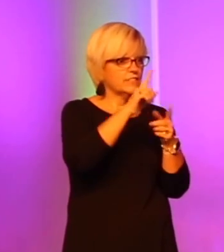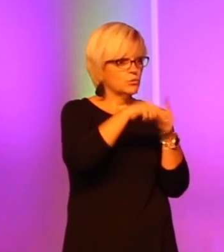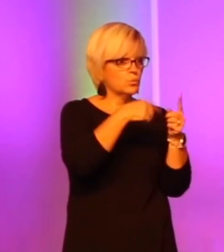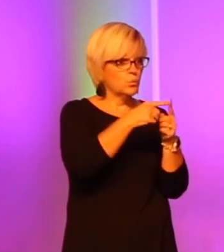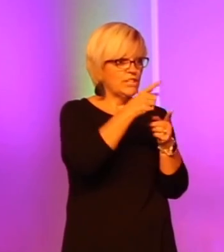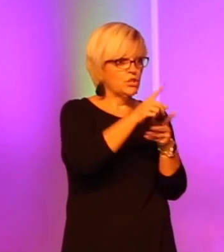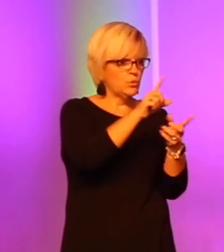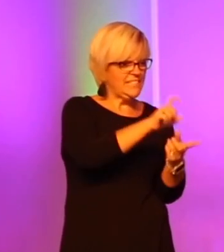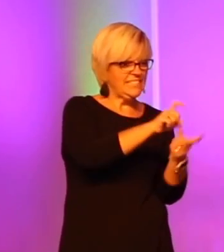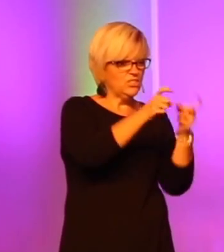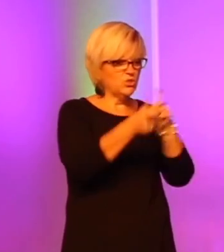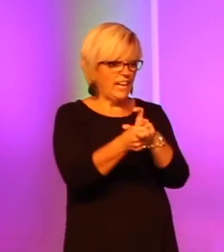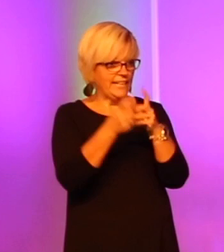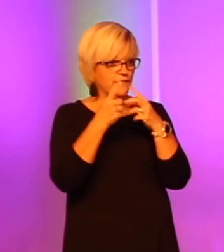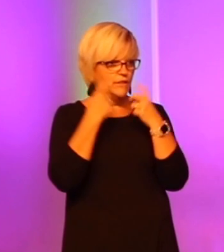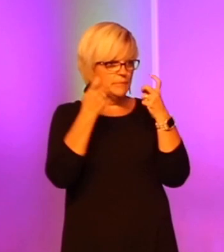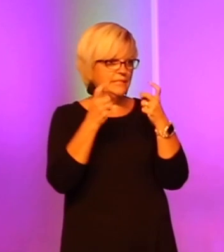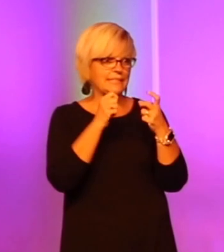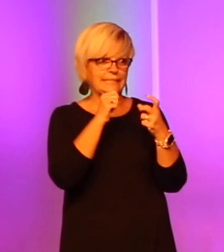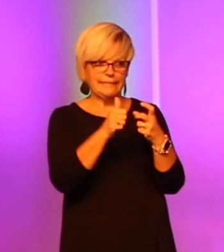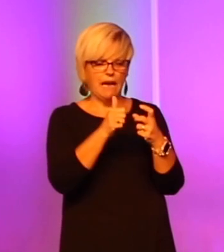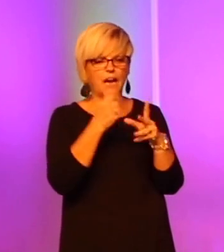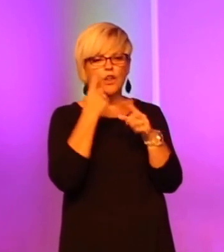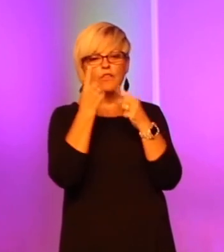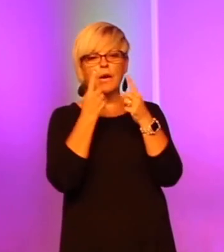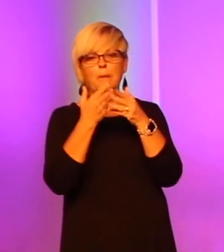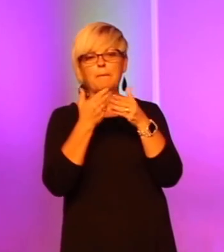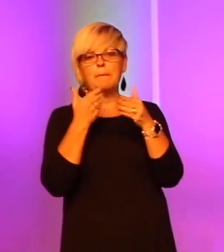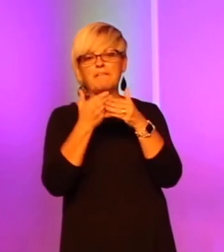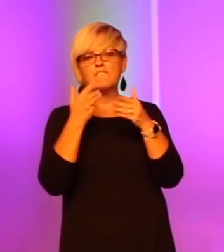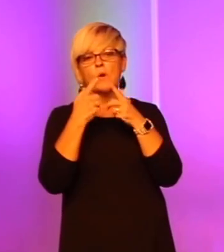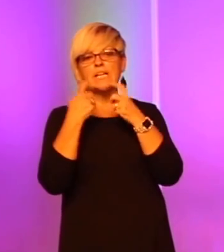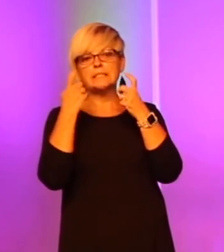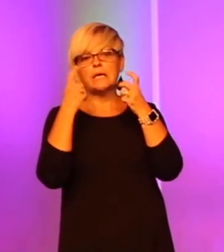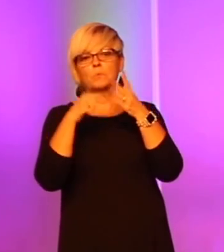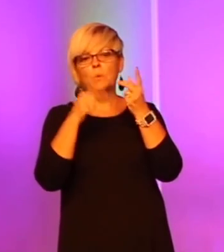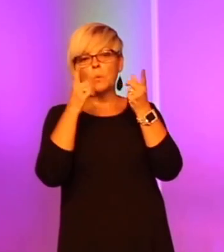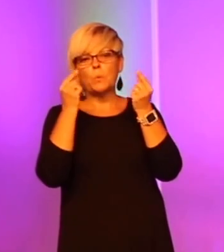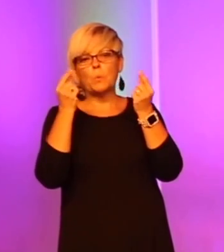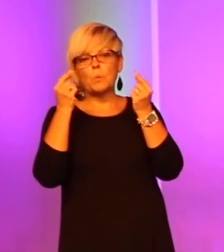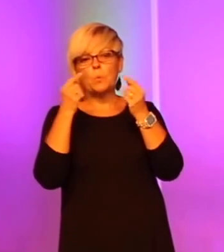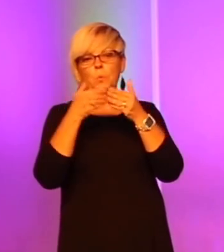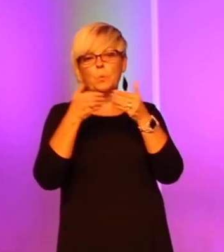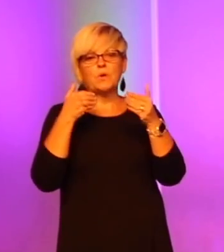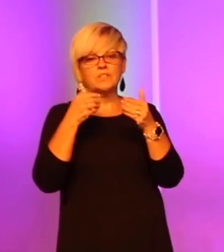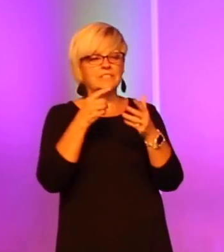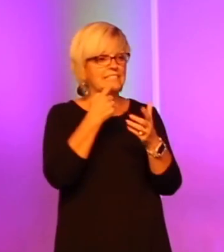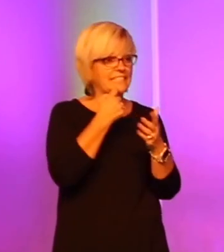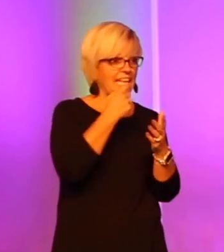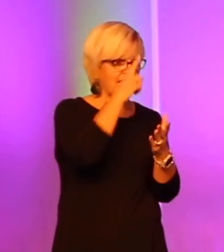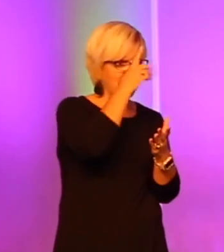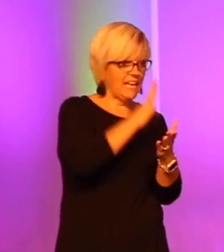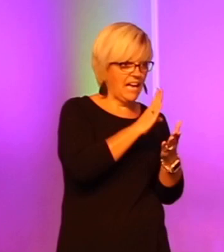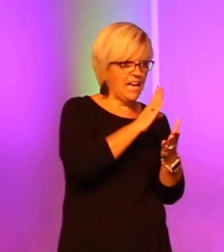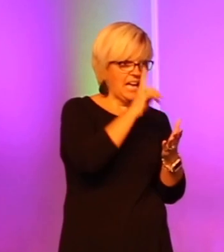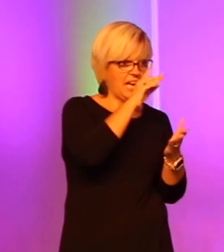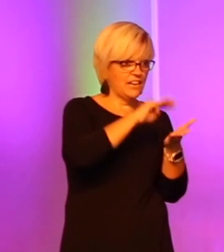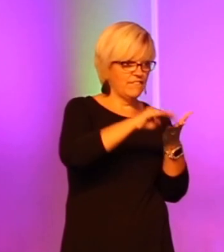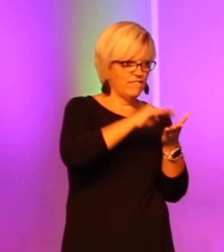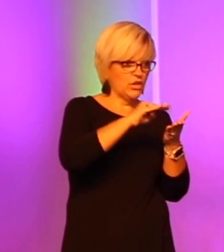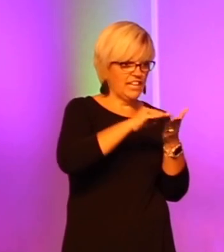not prepentance. Okay? Trying to rationalize by saying God will forgive me is